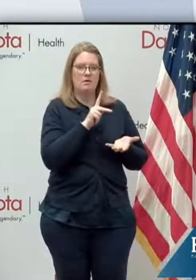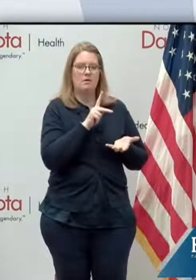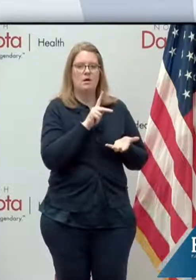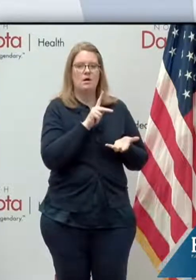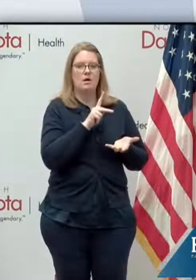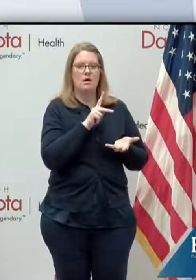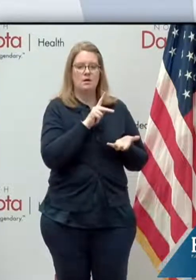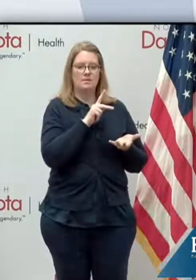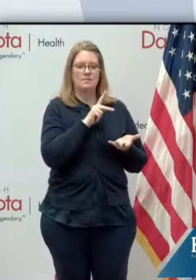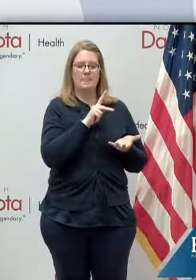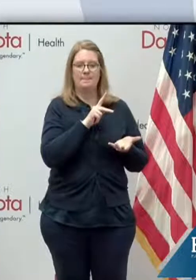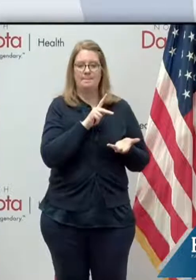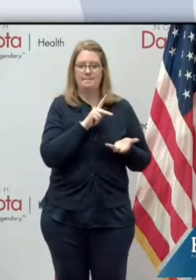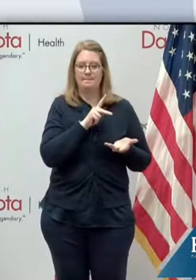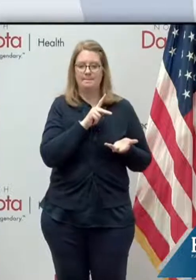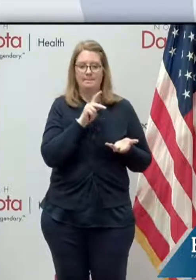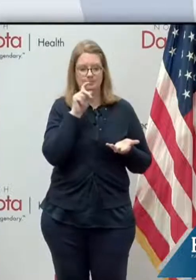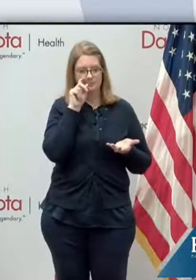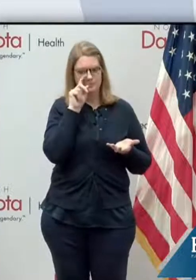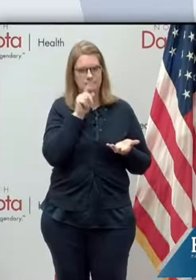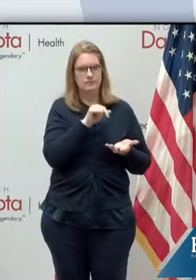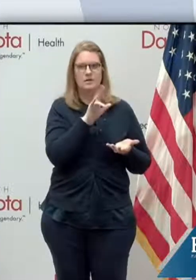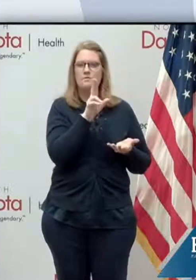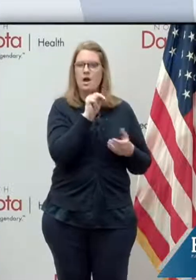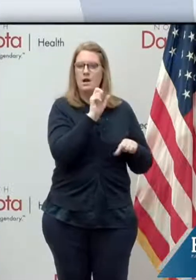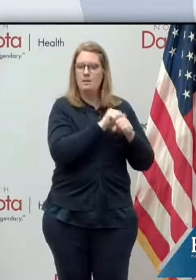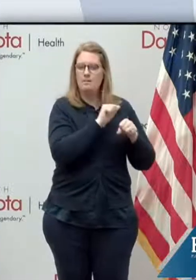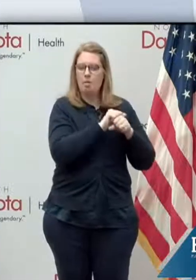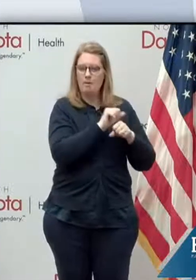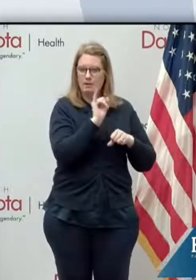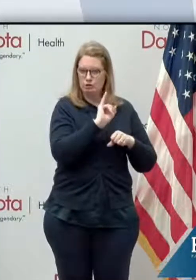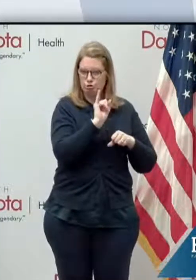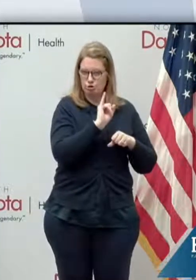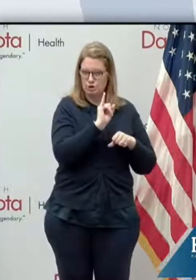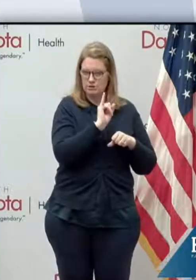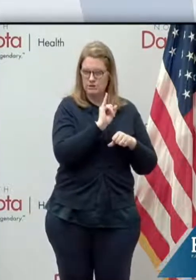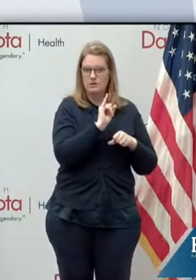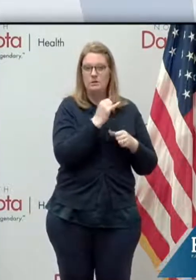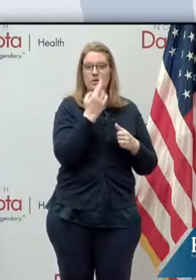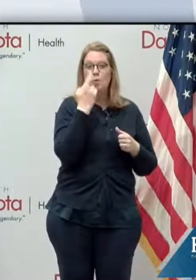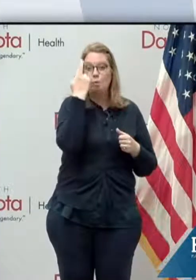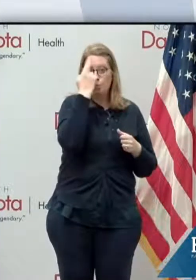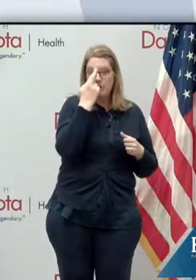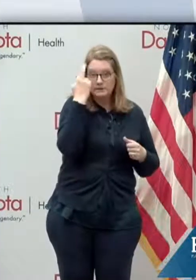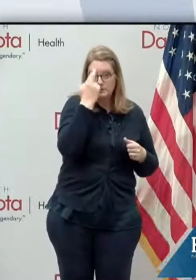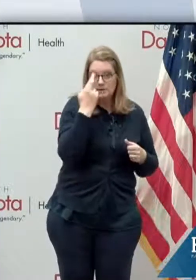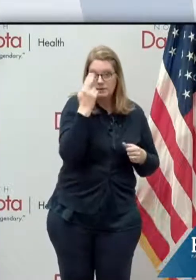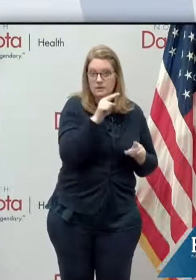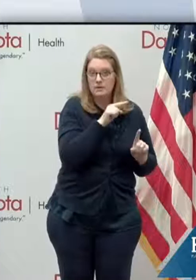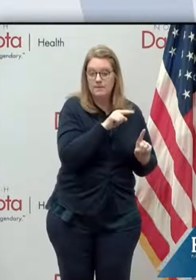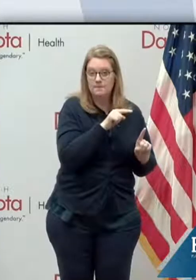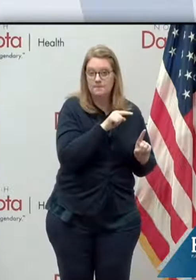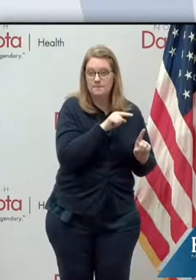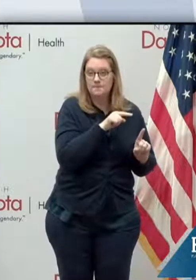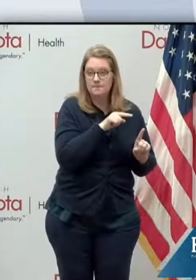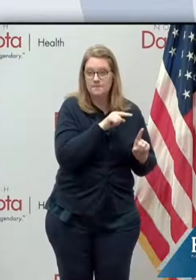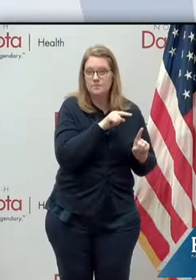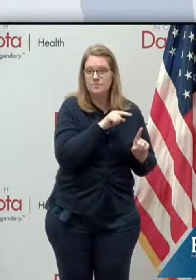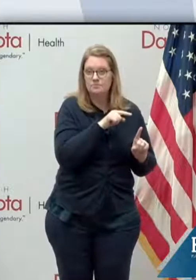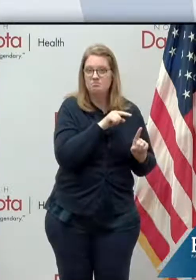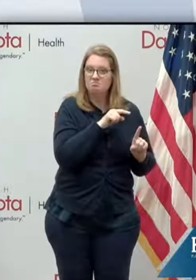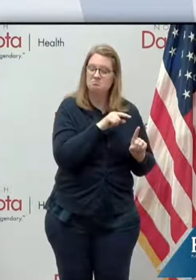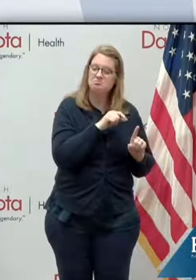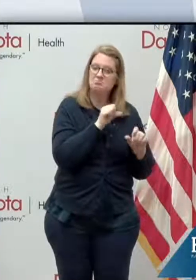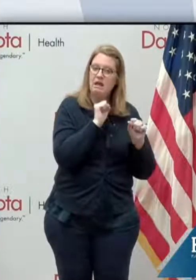a significant turn back from our unemployment insurance fund, and the reason for that was because we've been able to keep